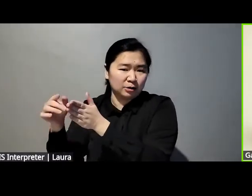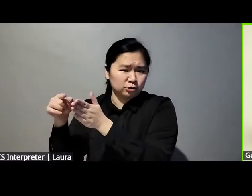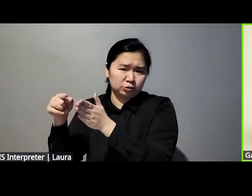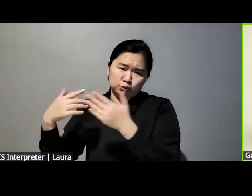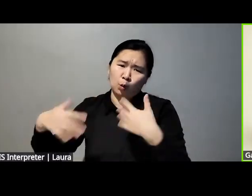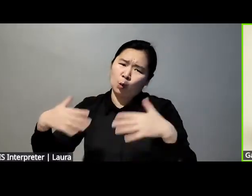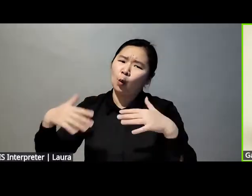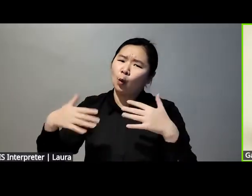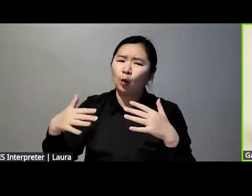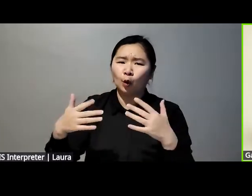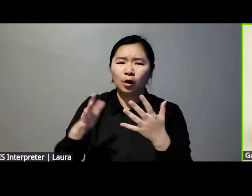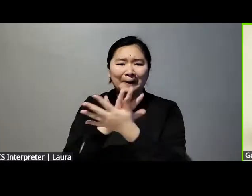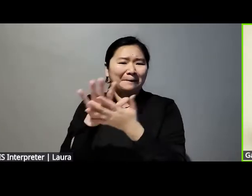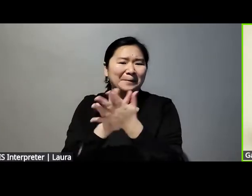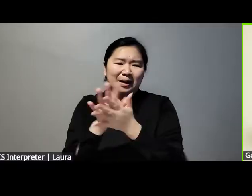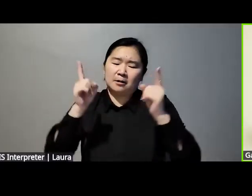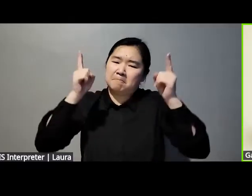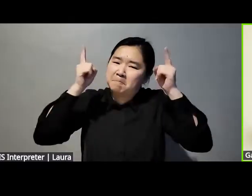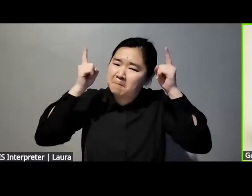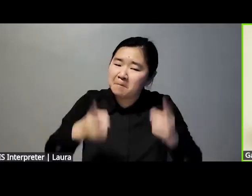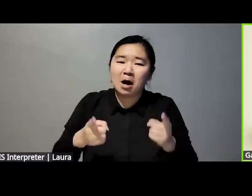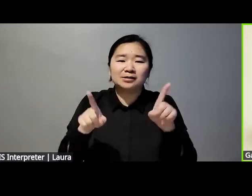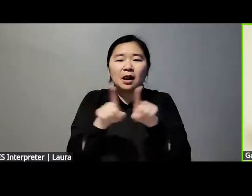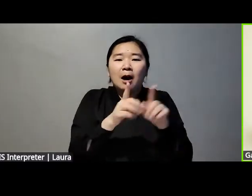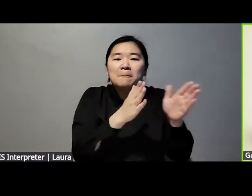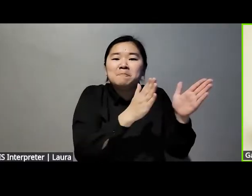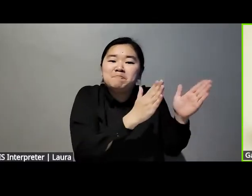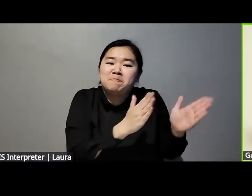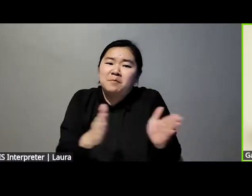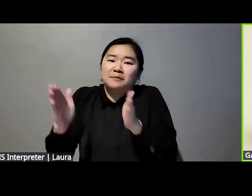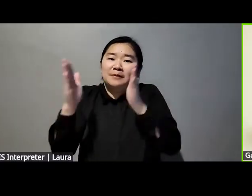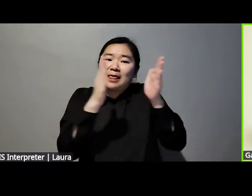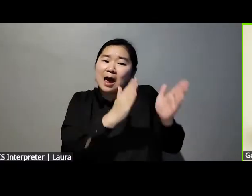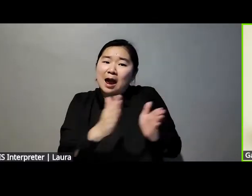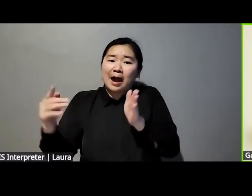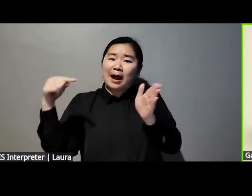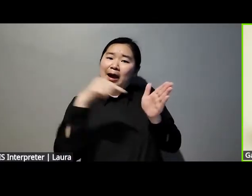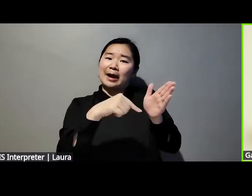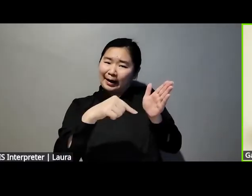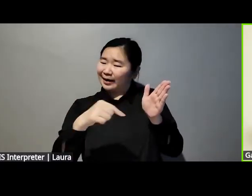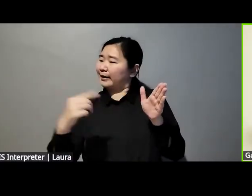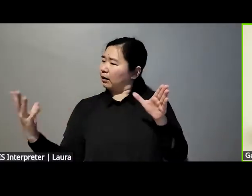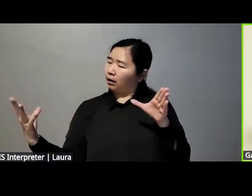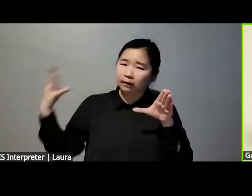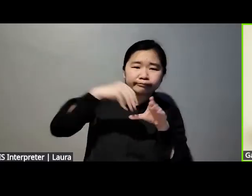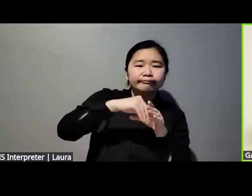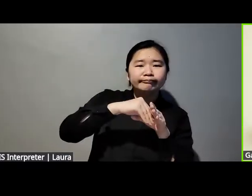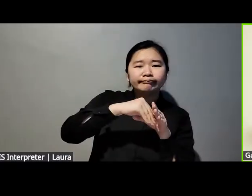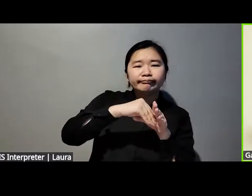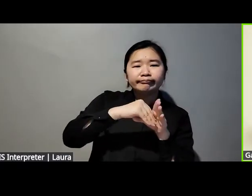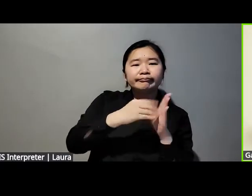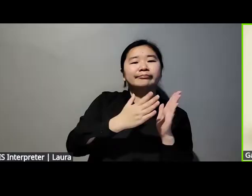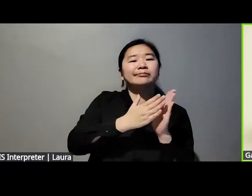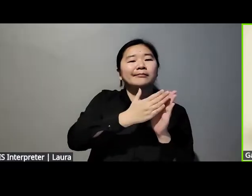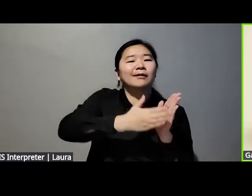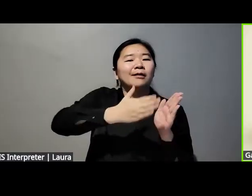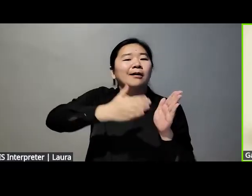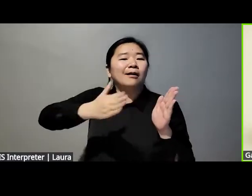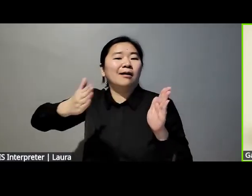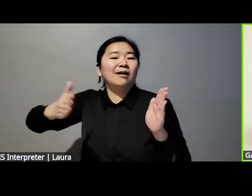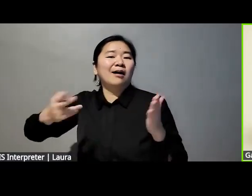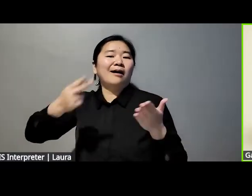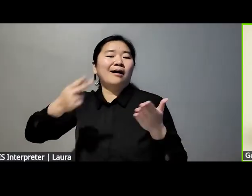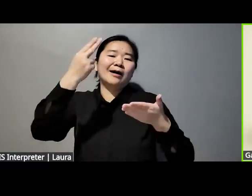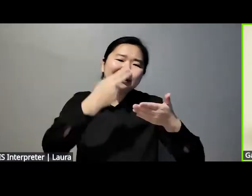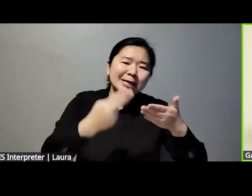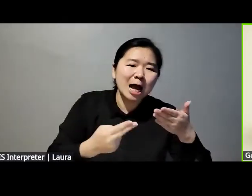fiscal sponsorship to address operational barriers. The experience of DID, therefore, offers